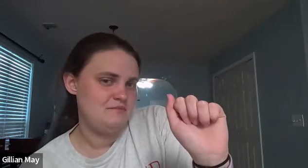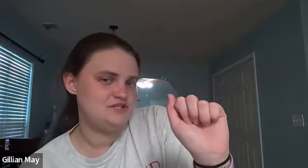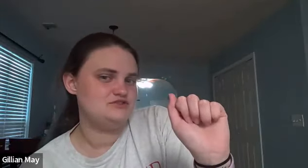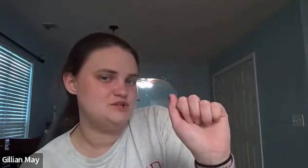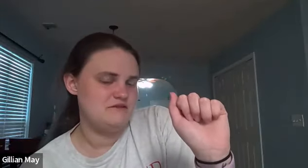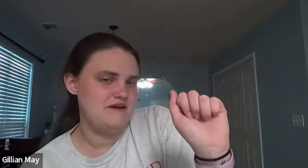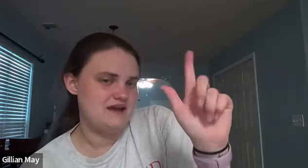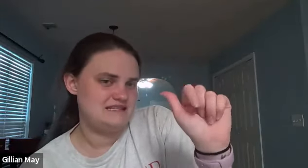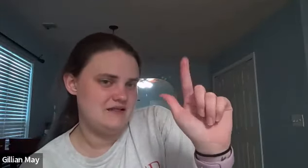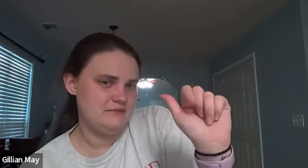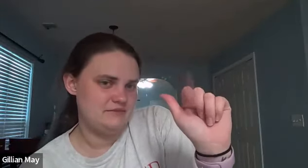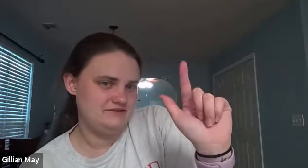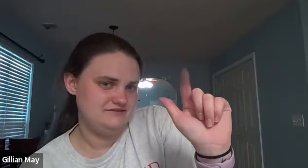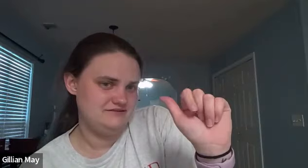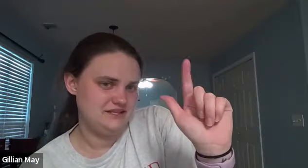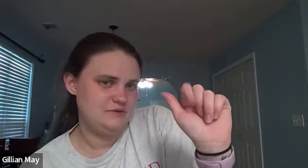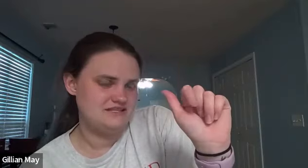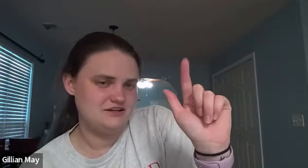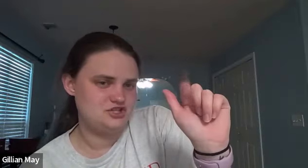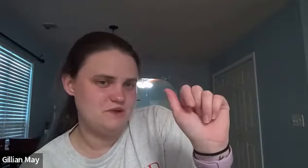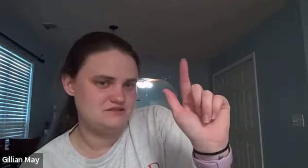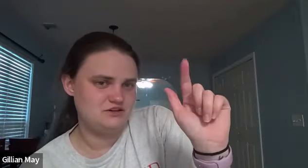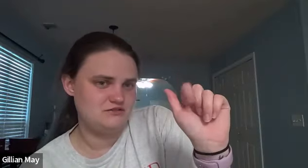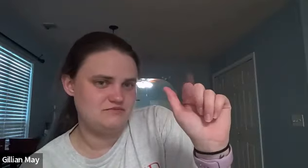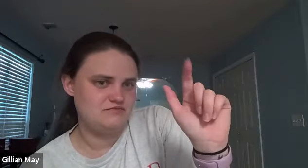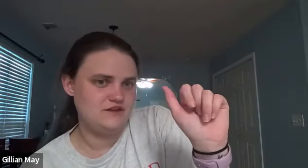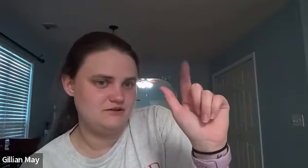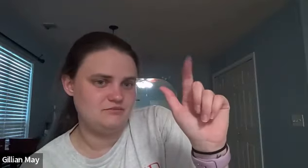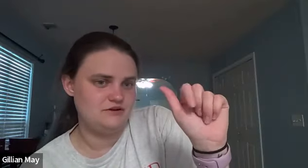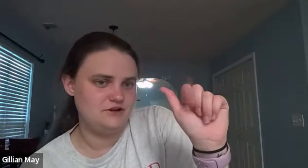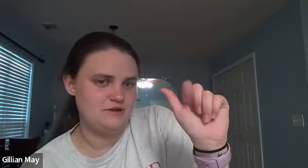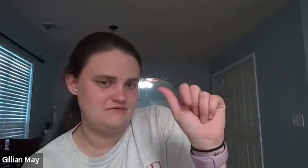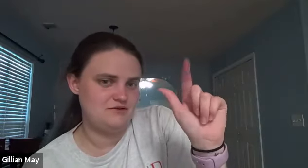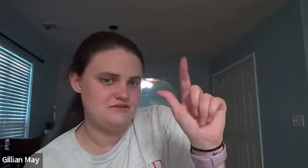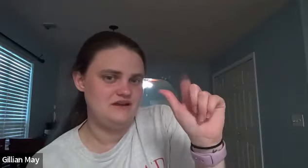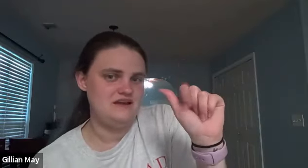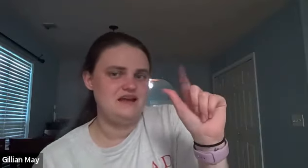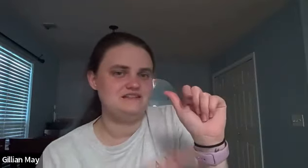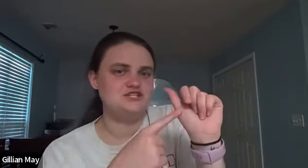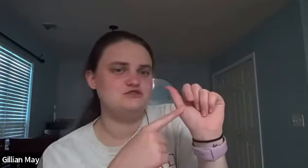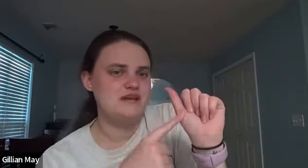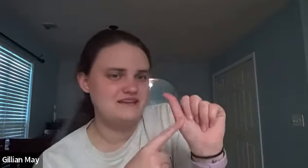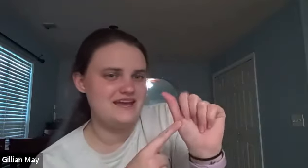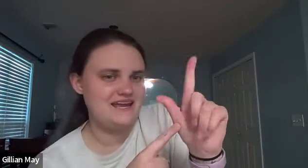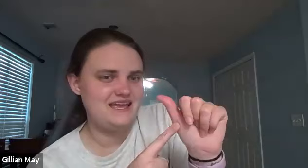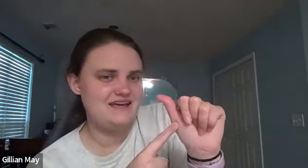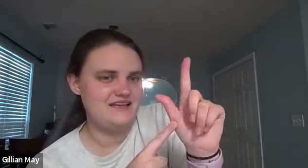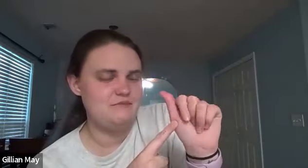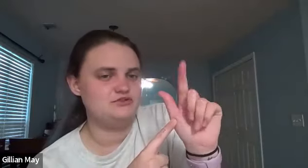but you'll do it fast, Alabama. Like you basically are just bouncing your pointer finger back and forth. And it's because you're making that ALA